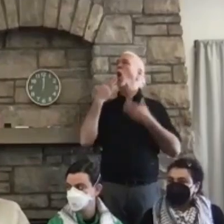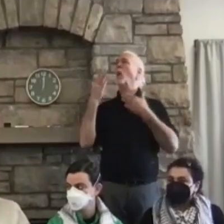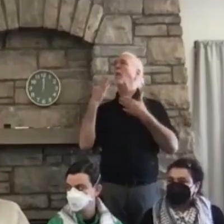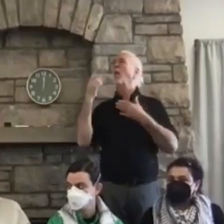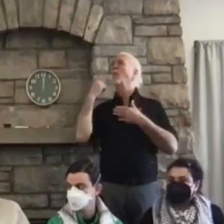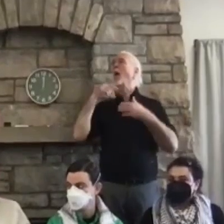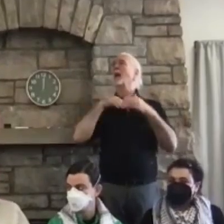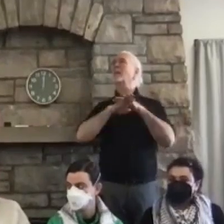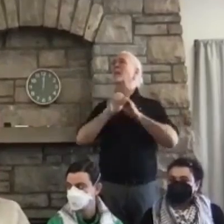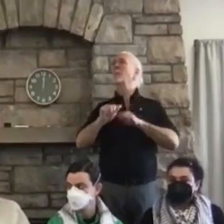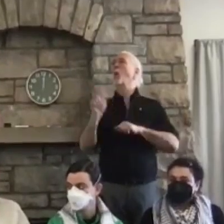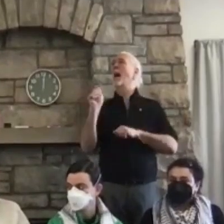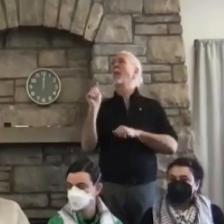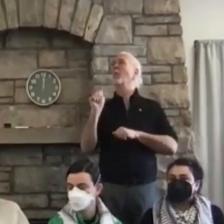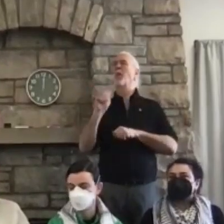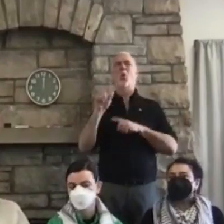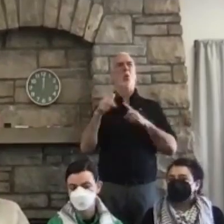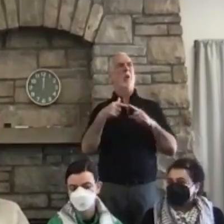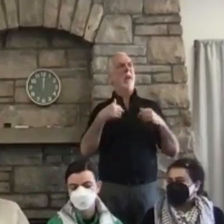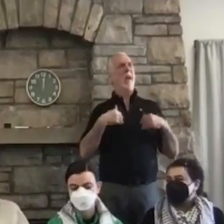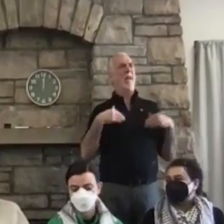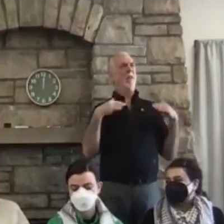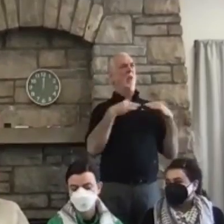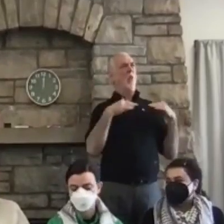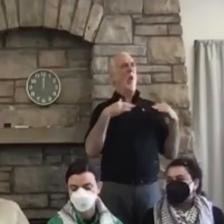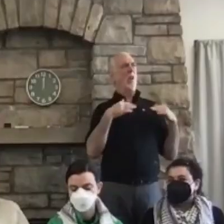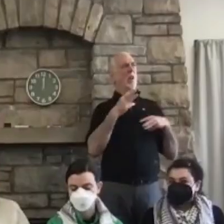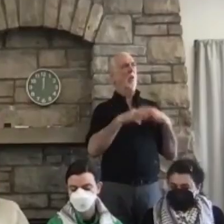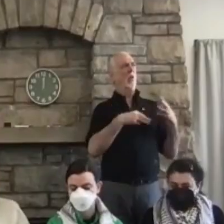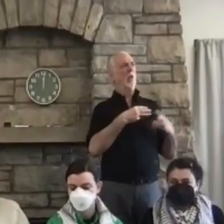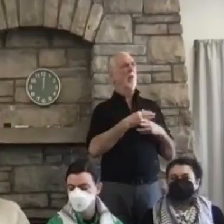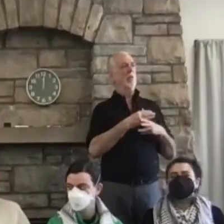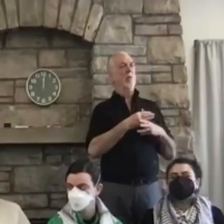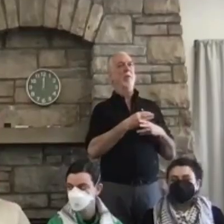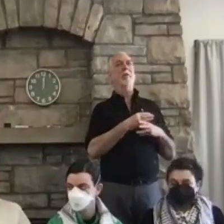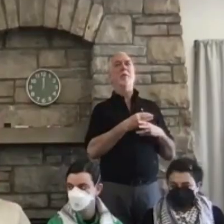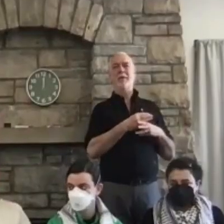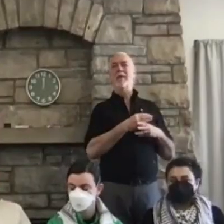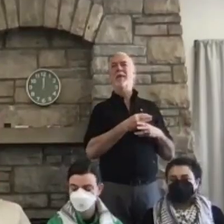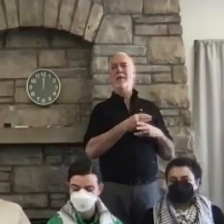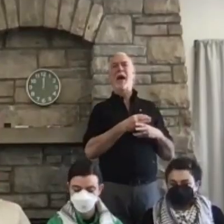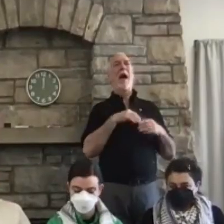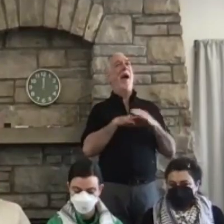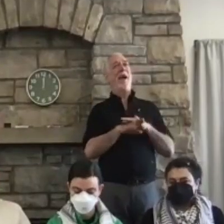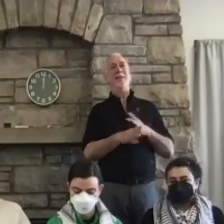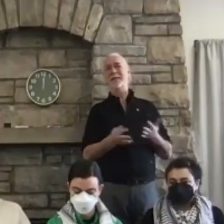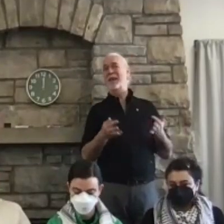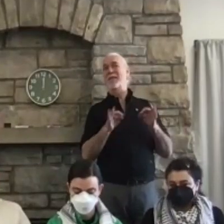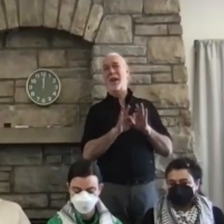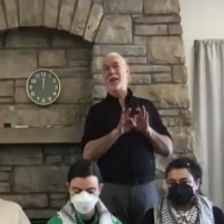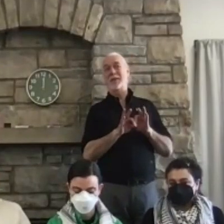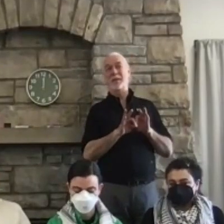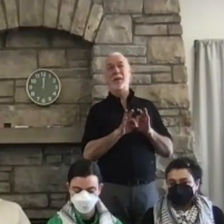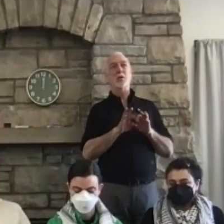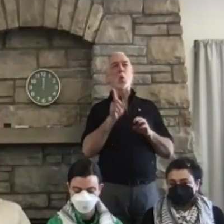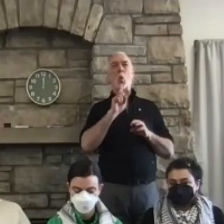when am I ever going to have equality? Because access is so vital, of course, but it's an entry